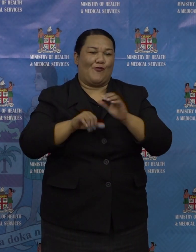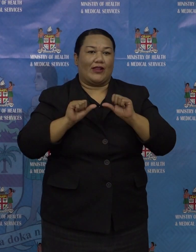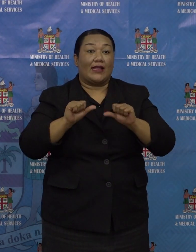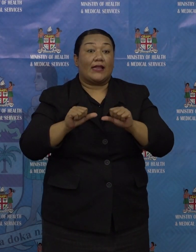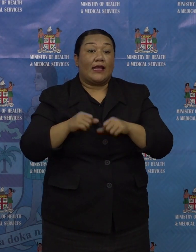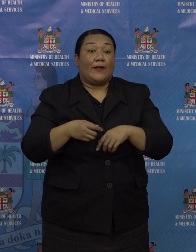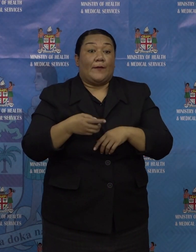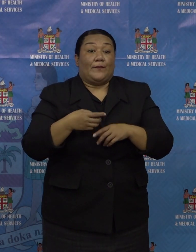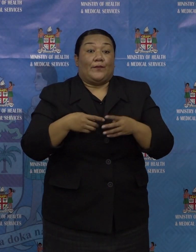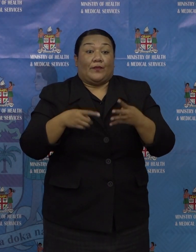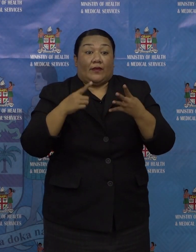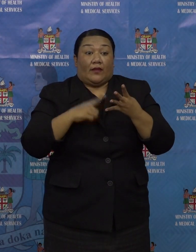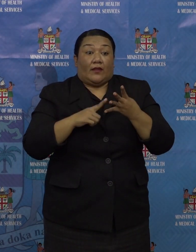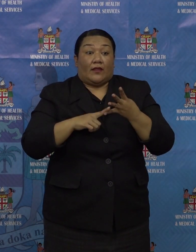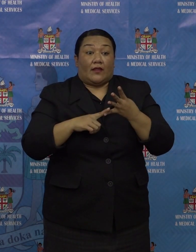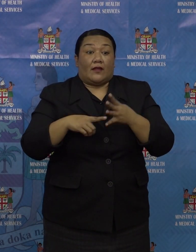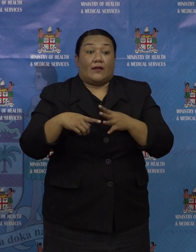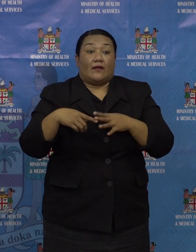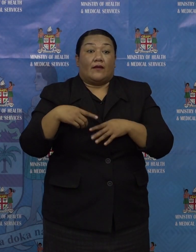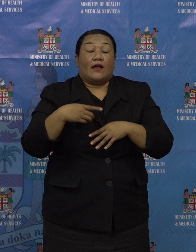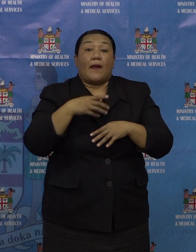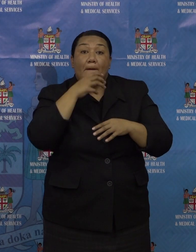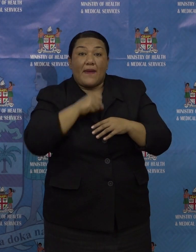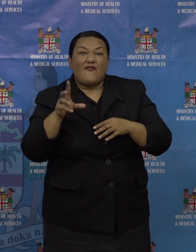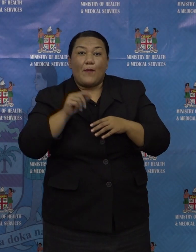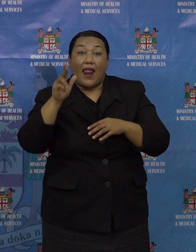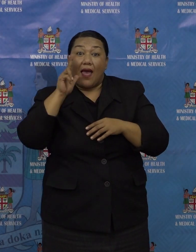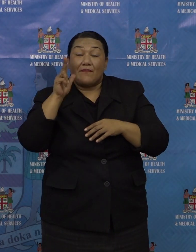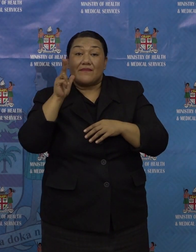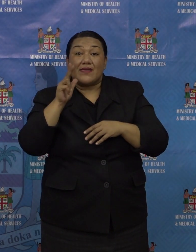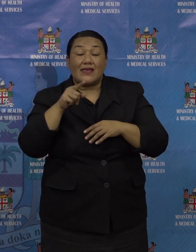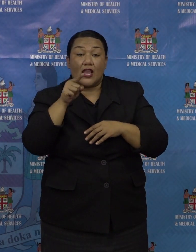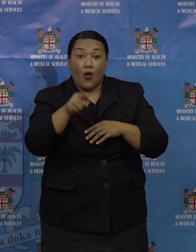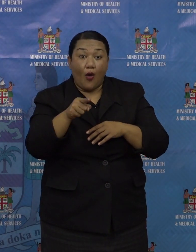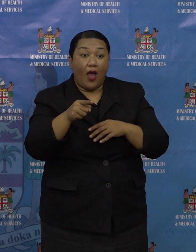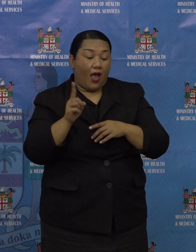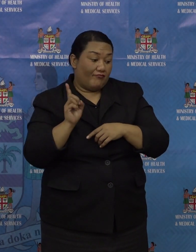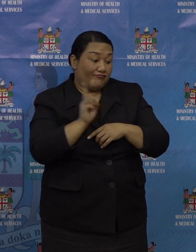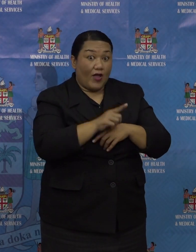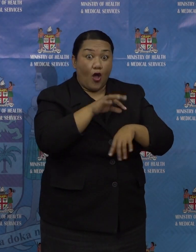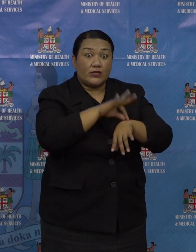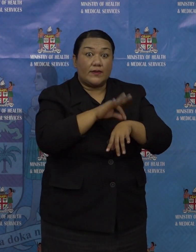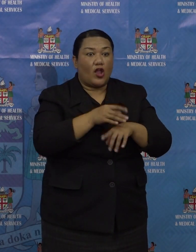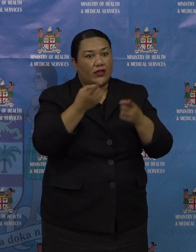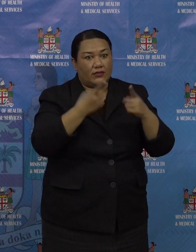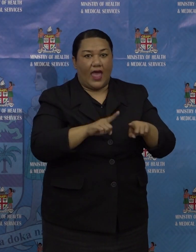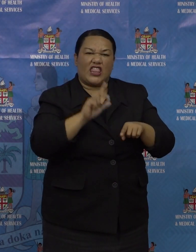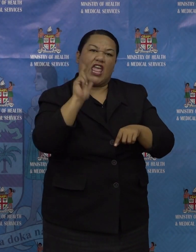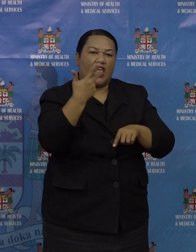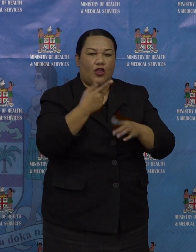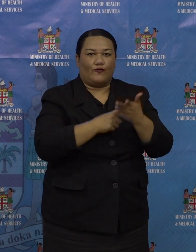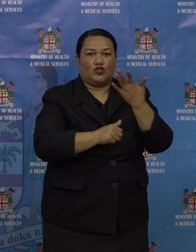who presented to the FEMAT Field Hospital in respiratory distress. He died on the same day of admission on the 8th of